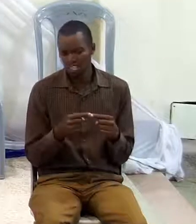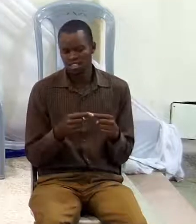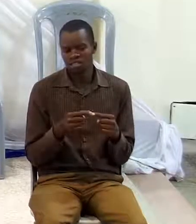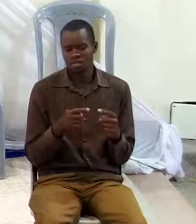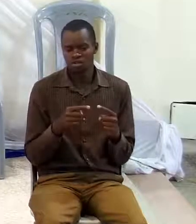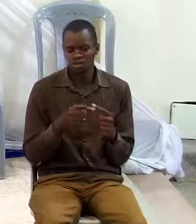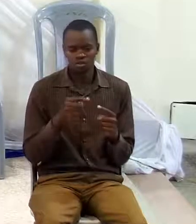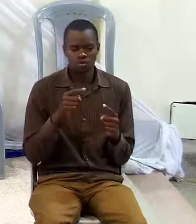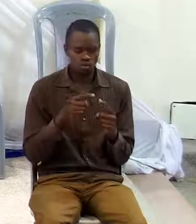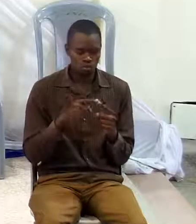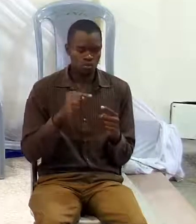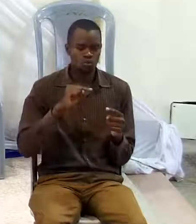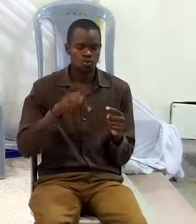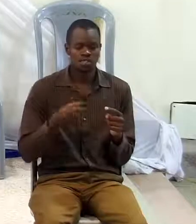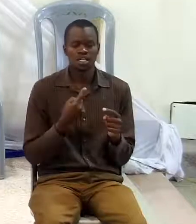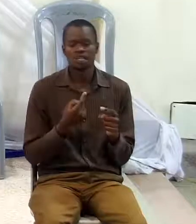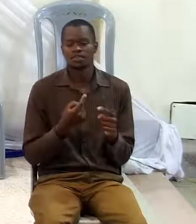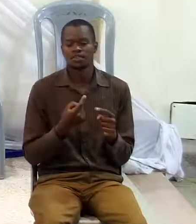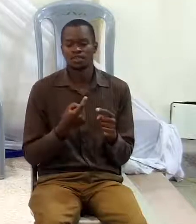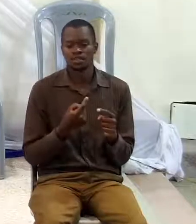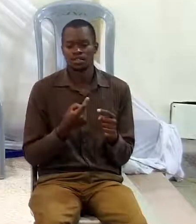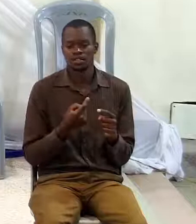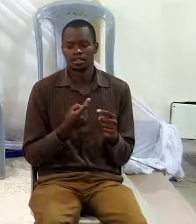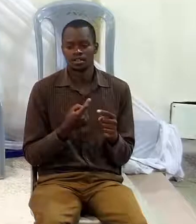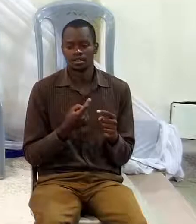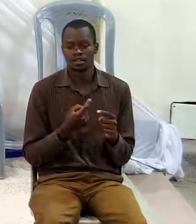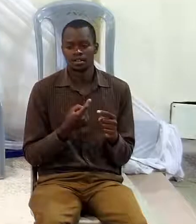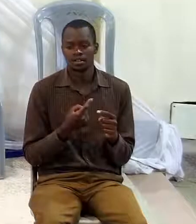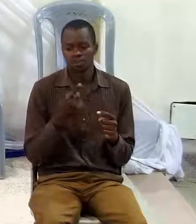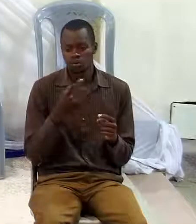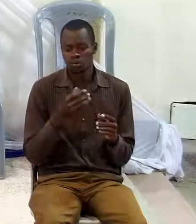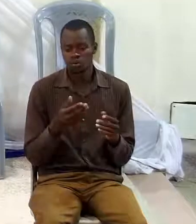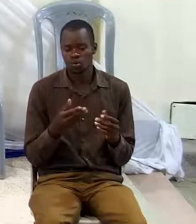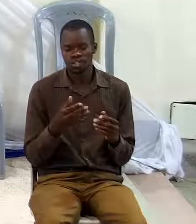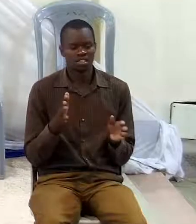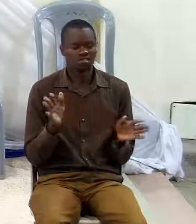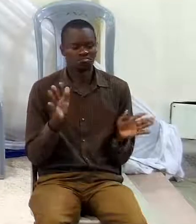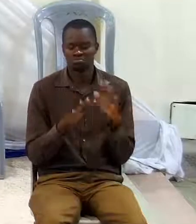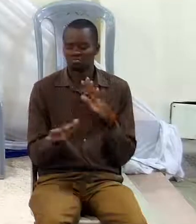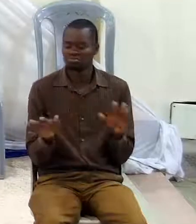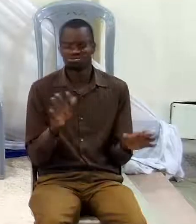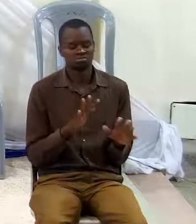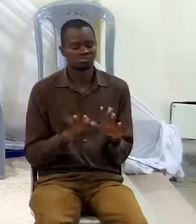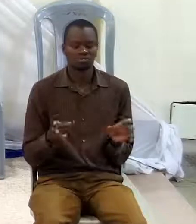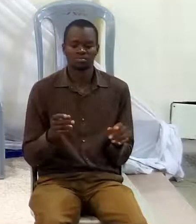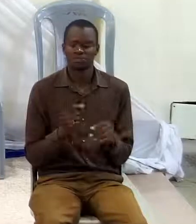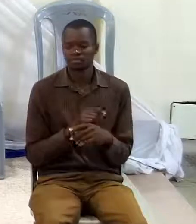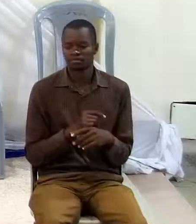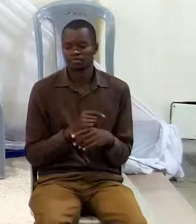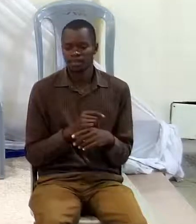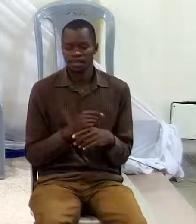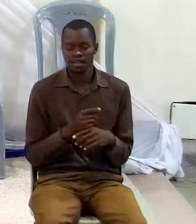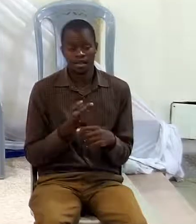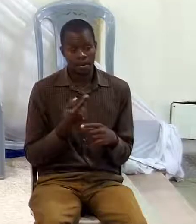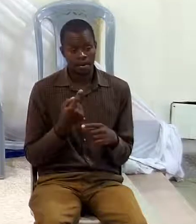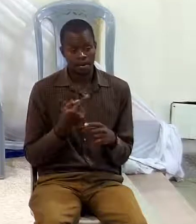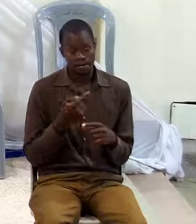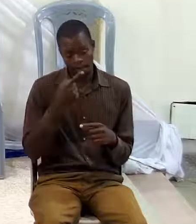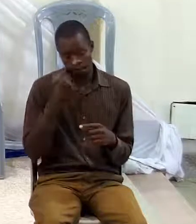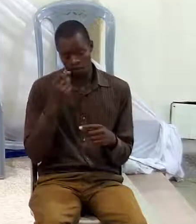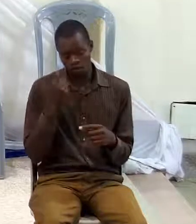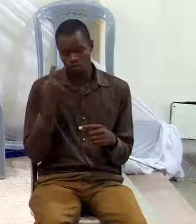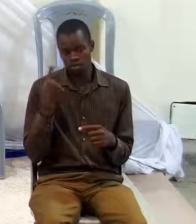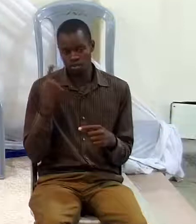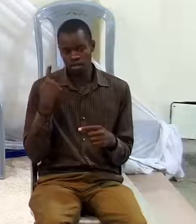ate carelessly. Because one, if you are going to skip the meals and